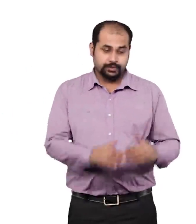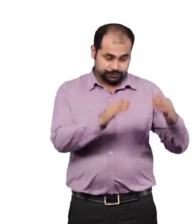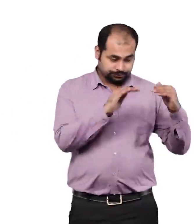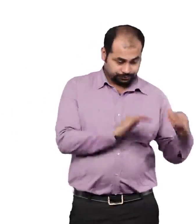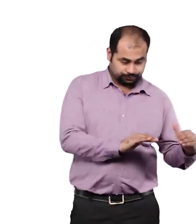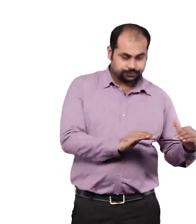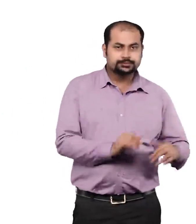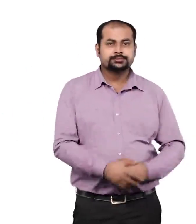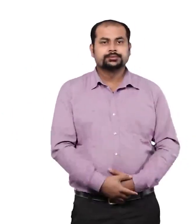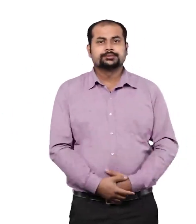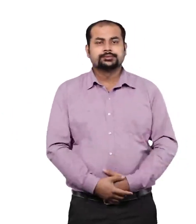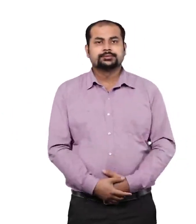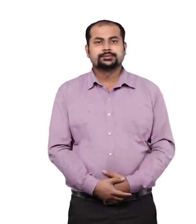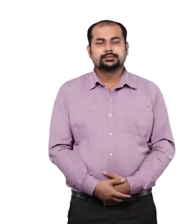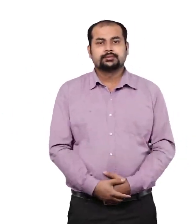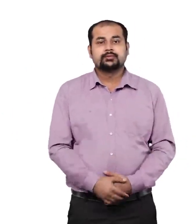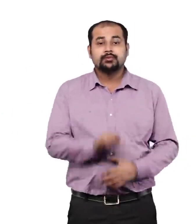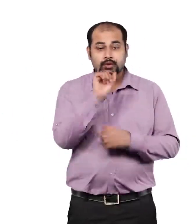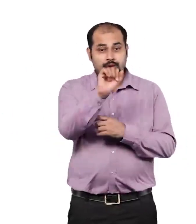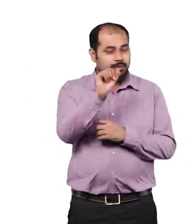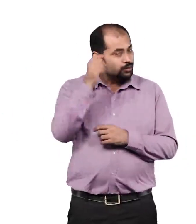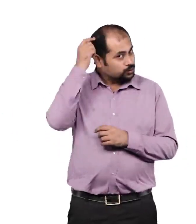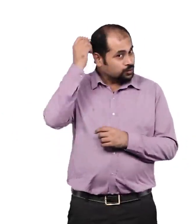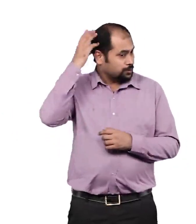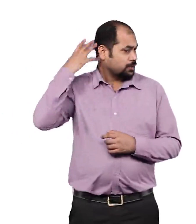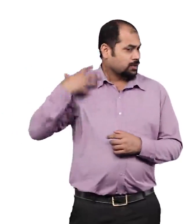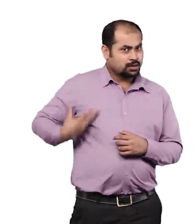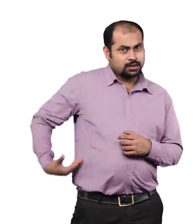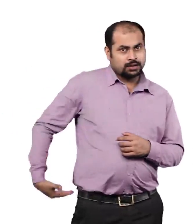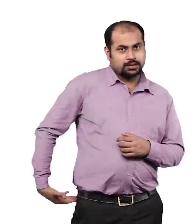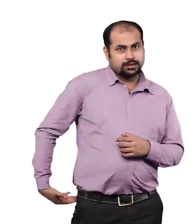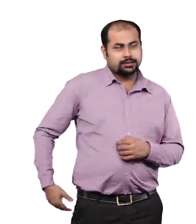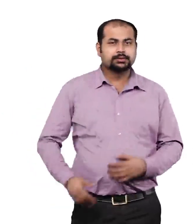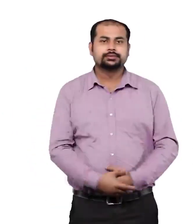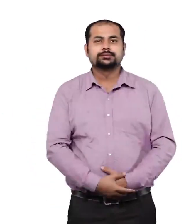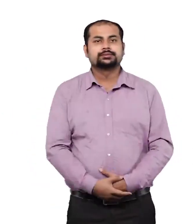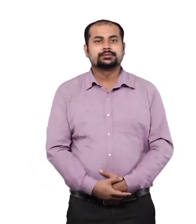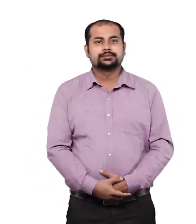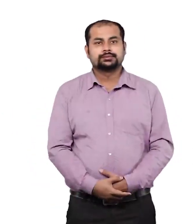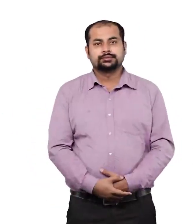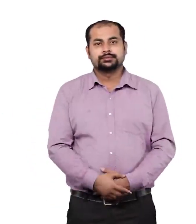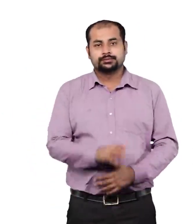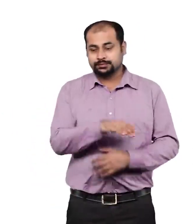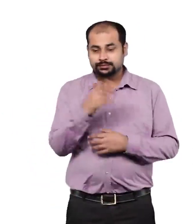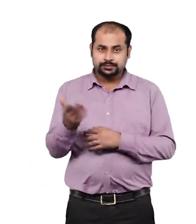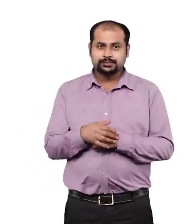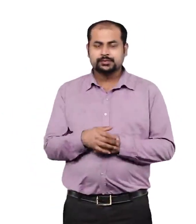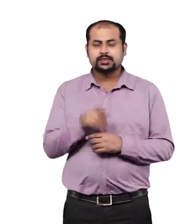Row 7. Column 1, name of the thing, your hair.